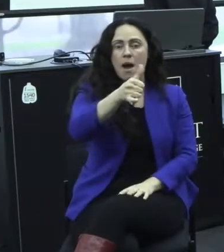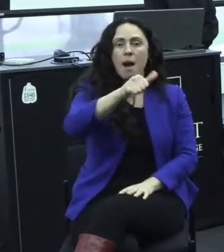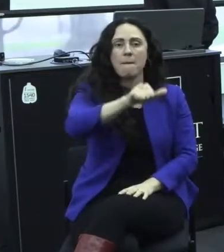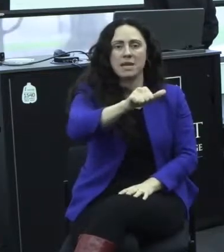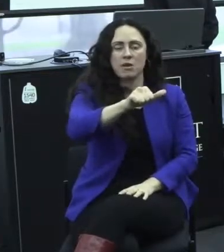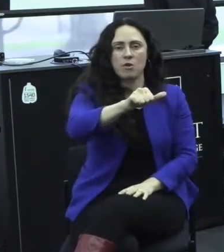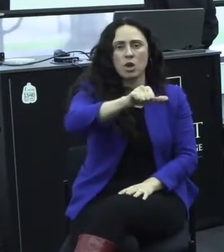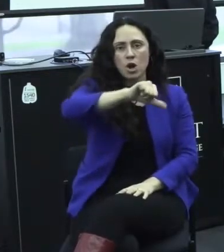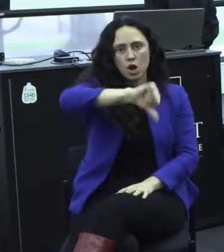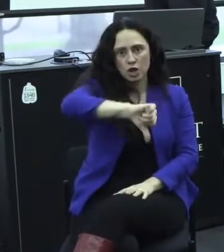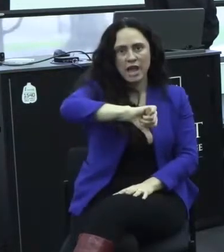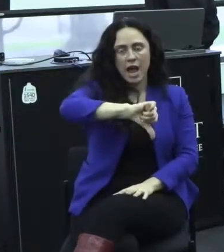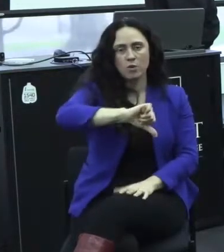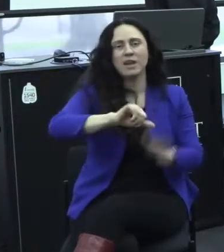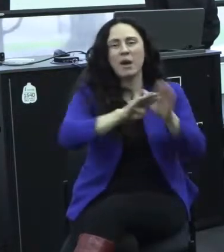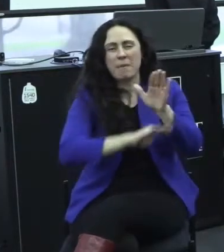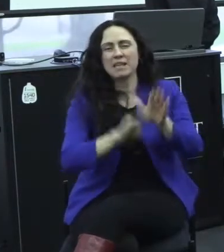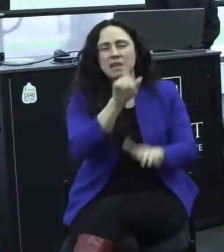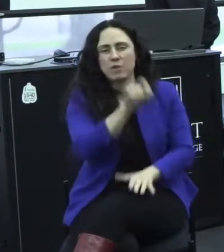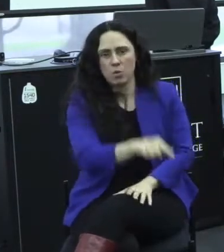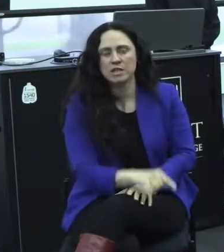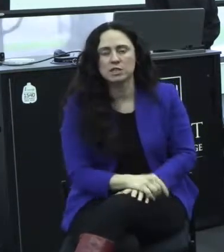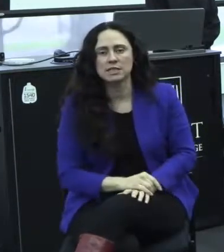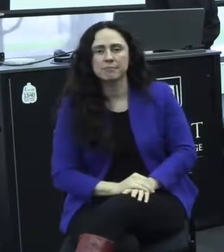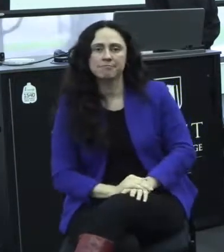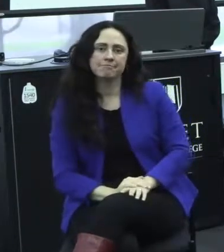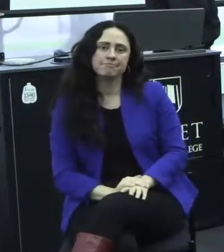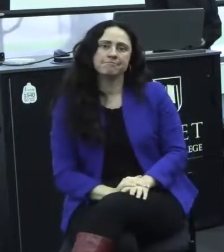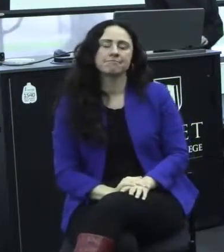thumbs down based on the questions.